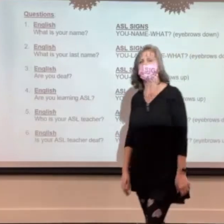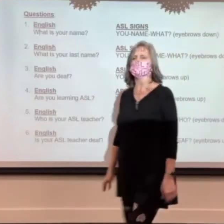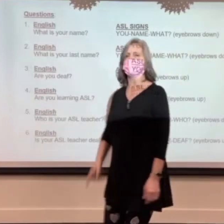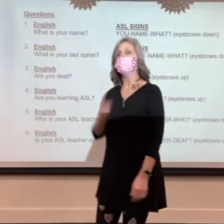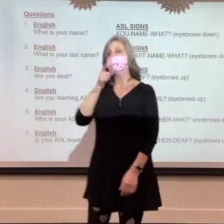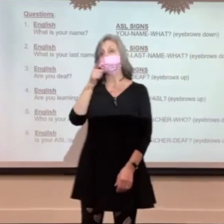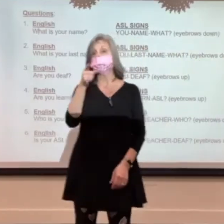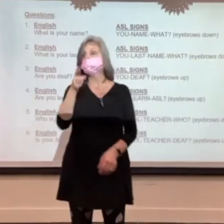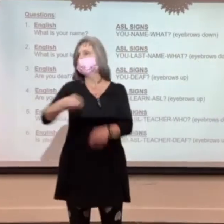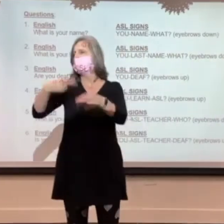looks like.